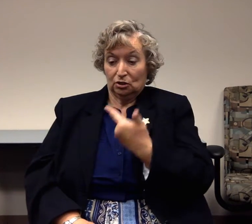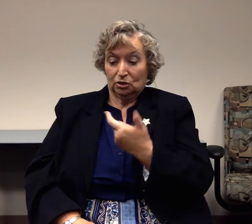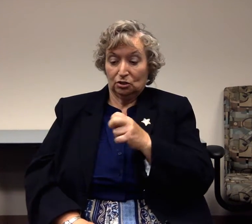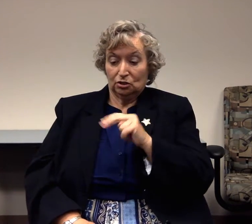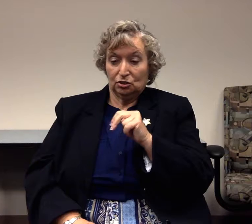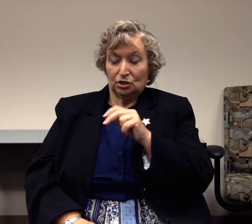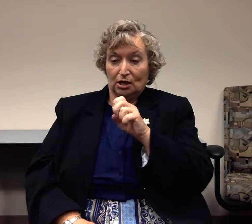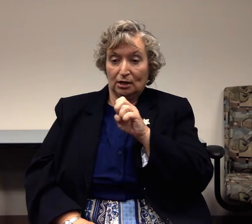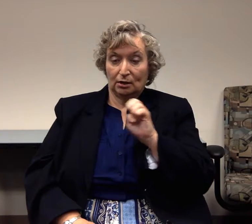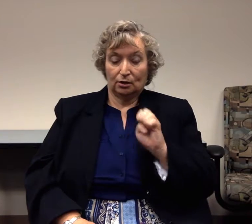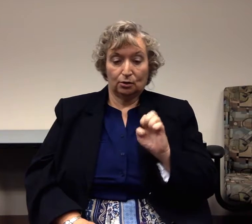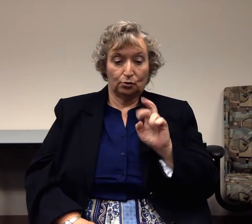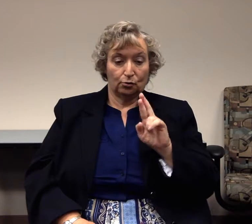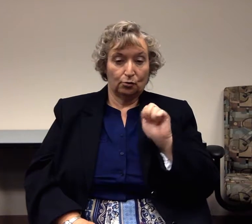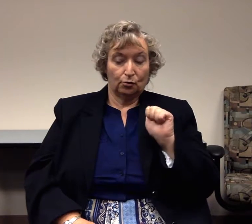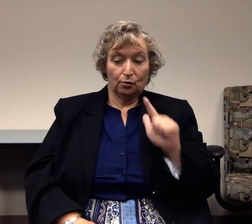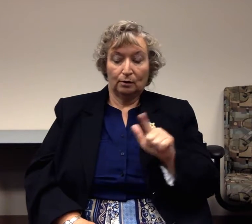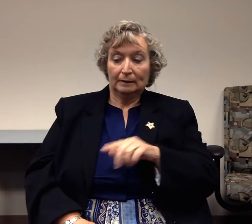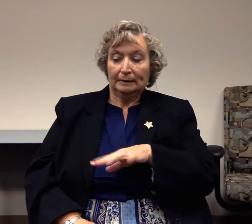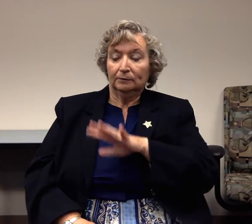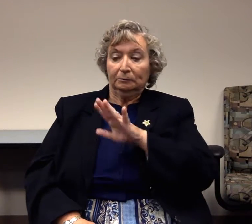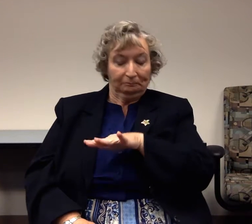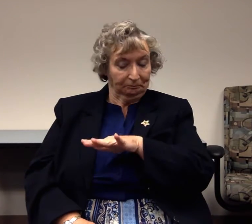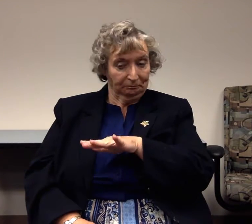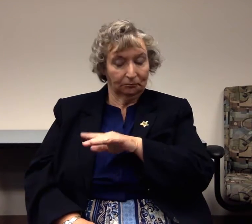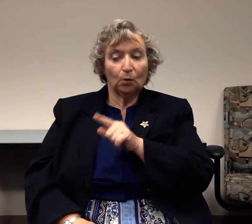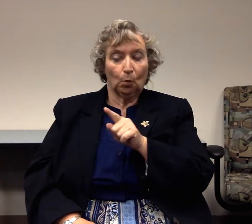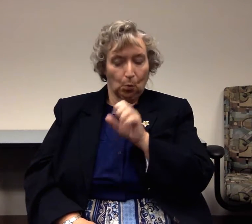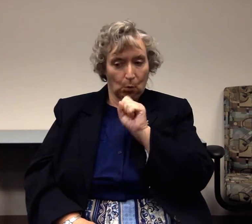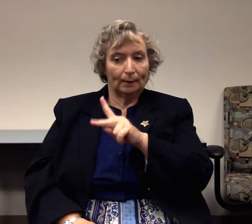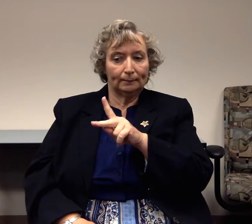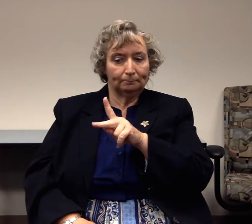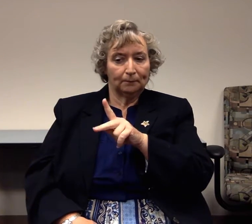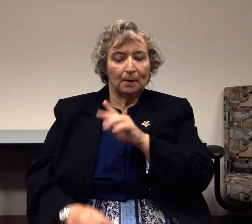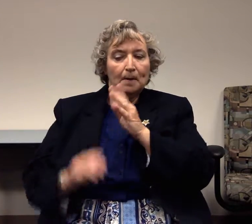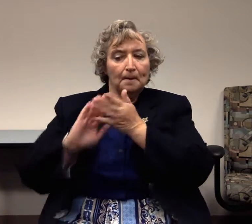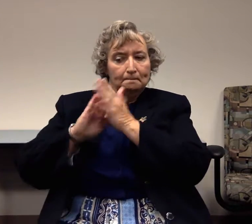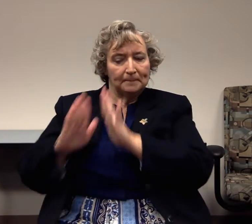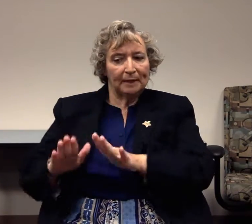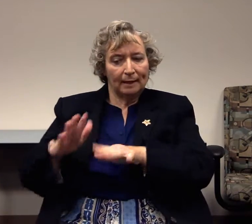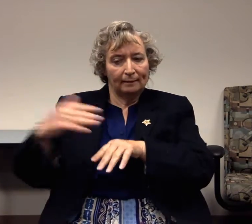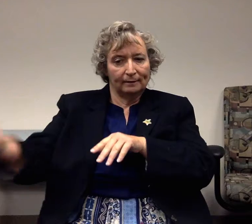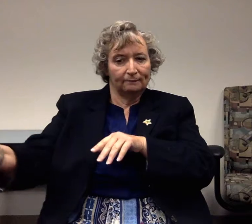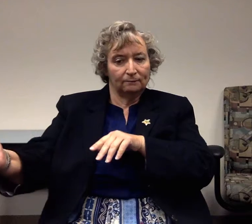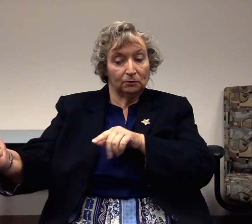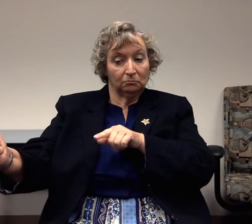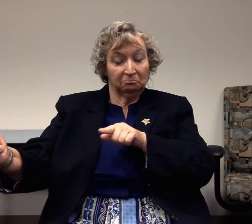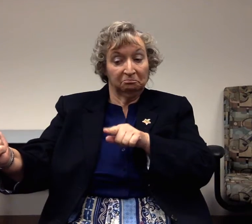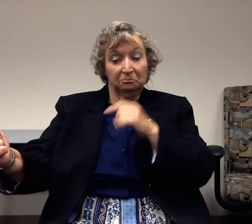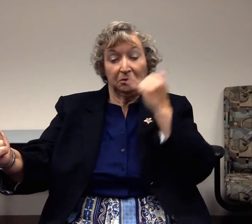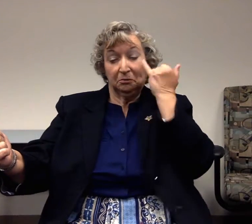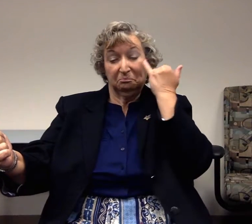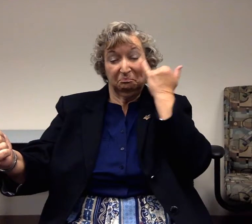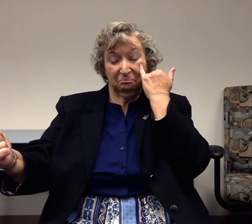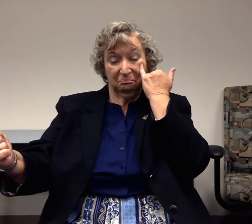peacefully, we're going to destroy the city before we leave and before you come in and take it over. So Washington is very smart, and he let them